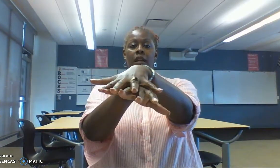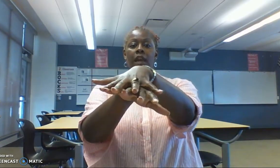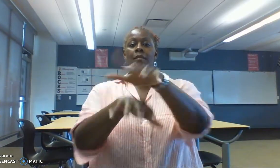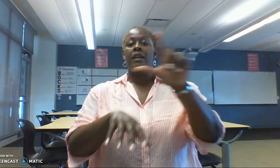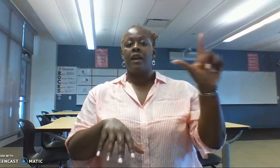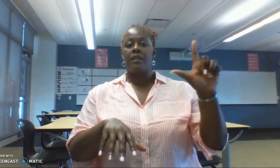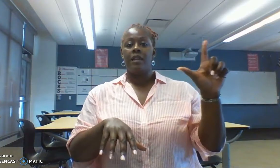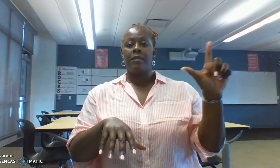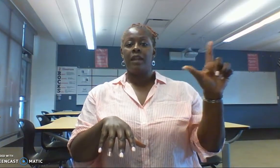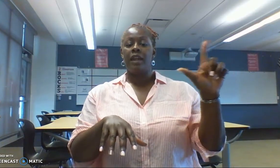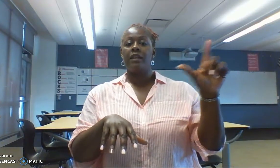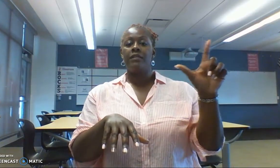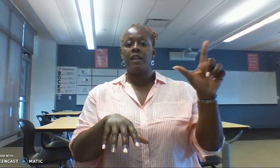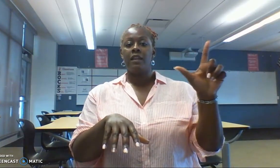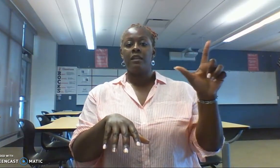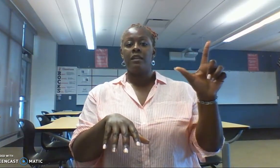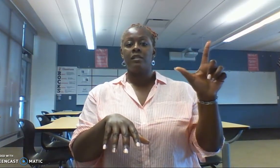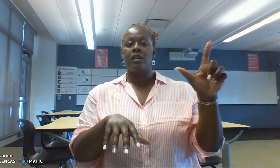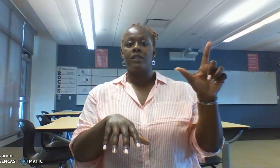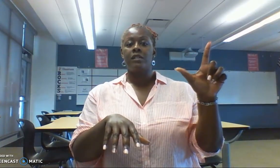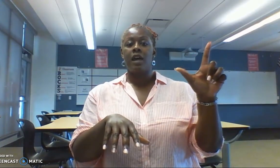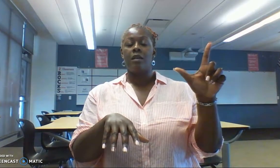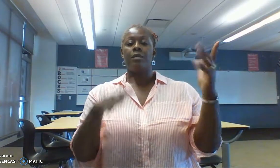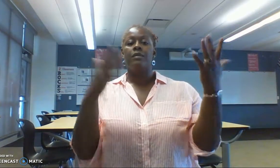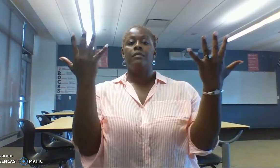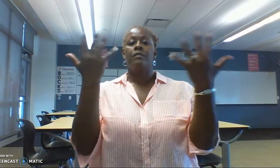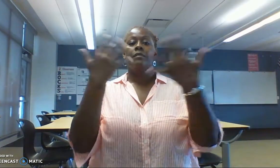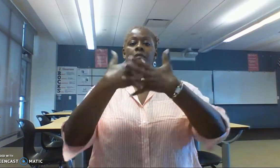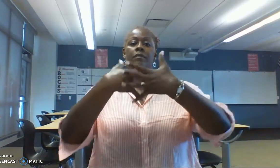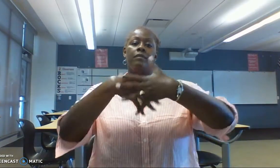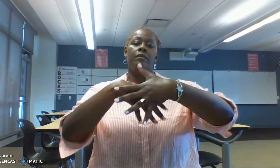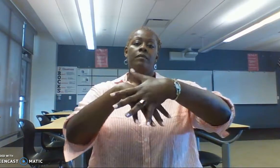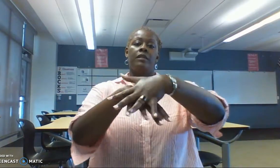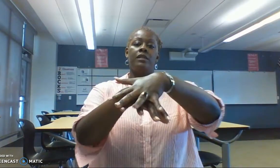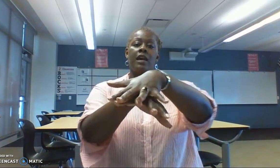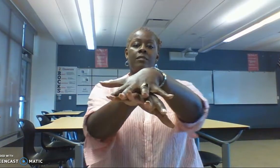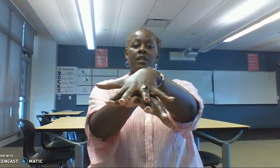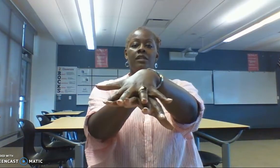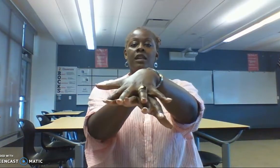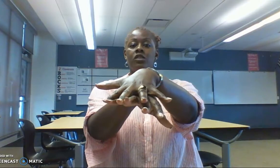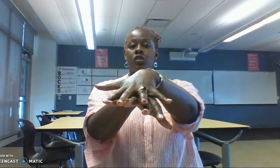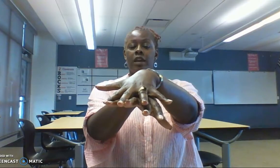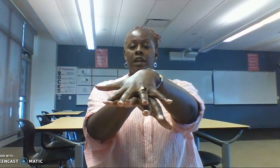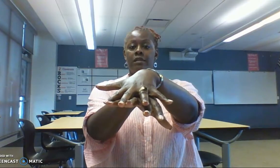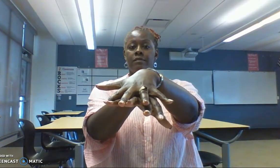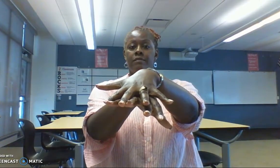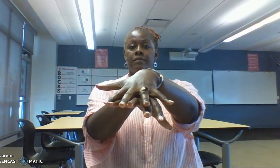And my non-dominant hand, left hand, is on the top. This sign means to integrate.